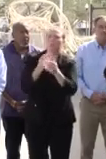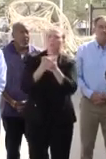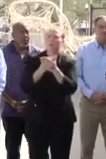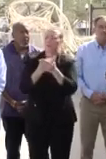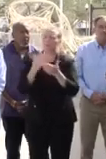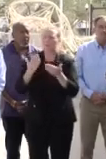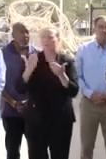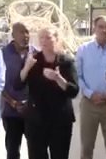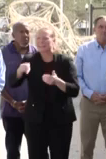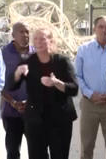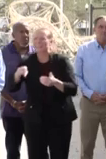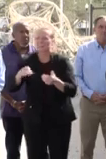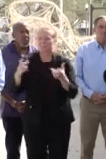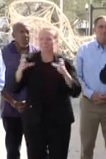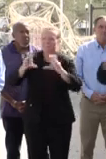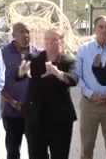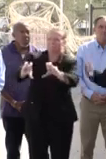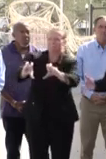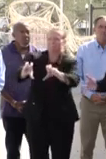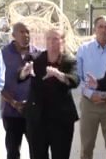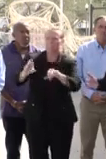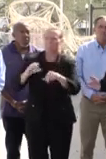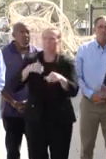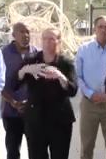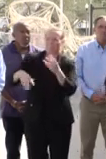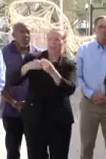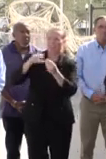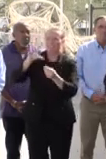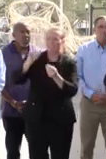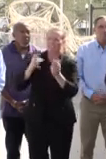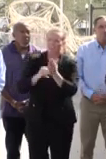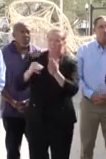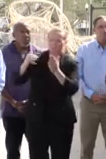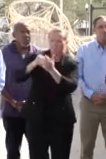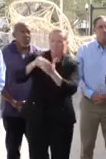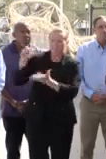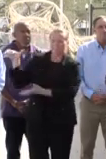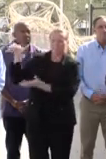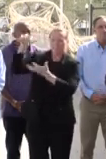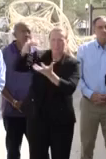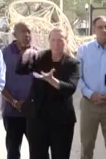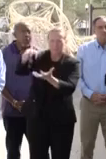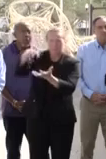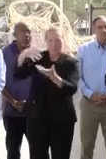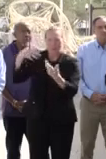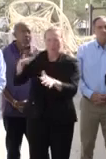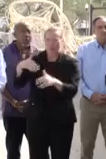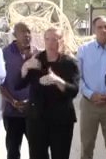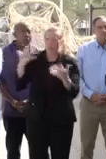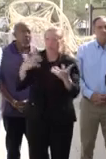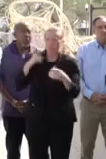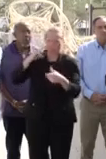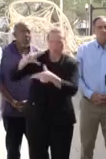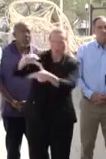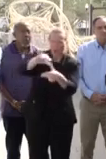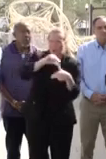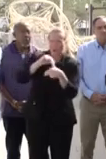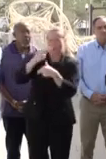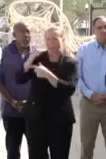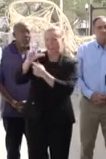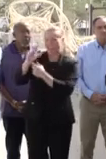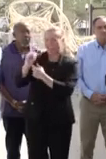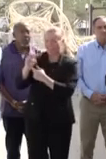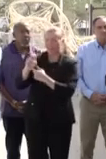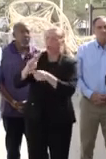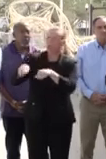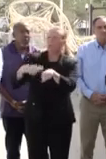have an additional $50 million on top of what we did for Hurricane Helene. Normal businesses are eligible for